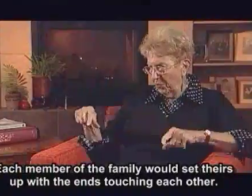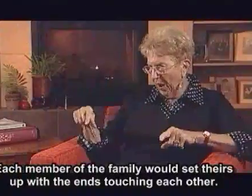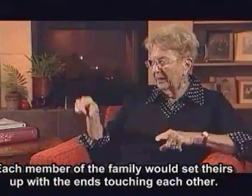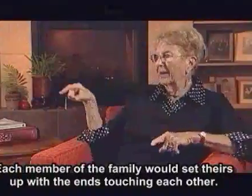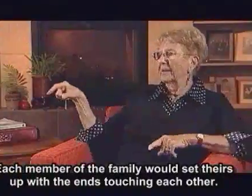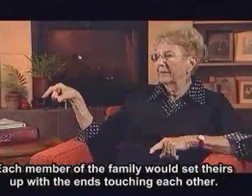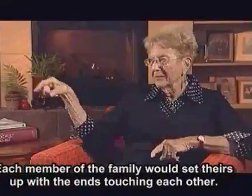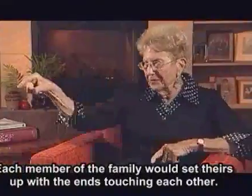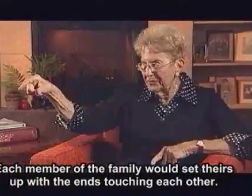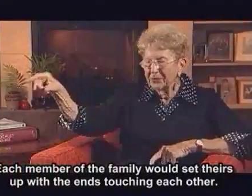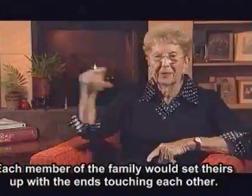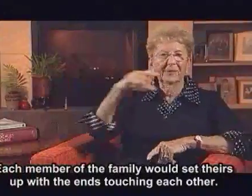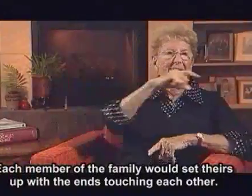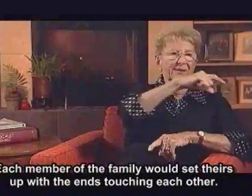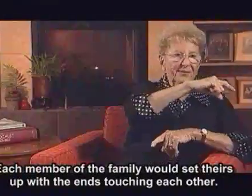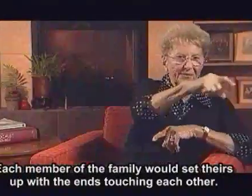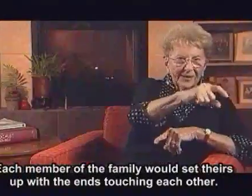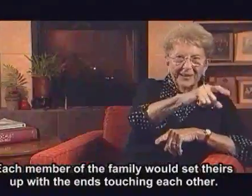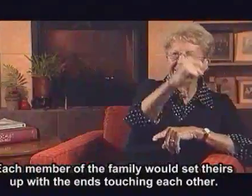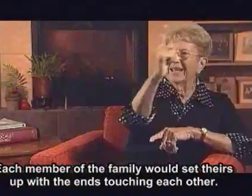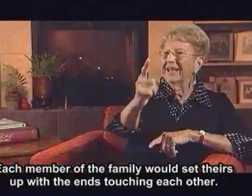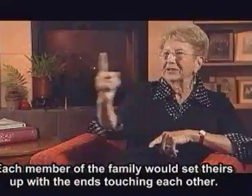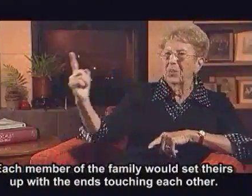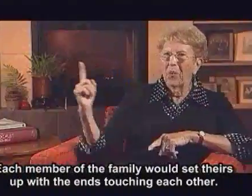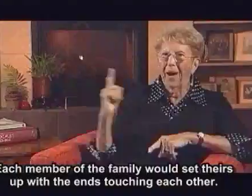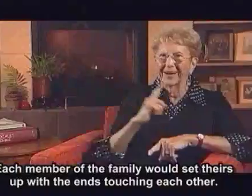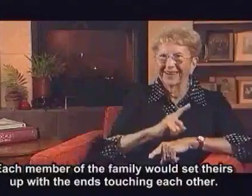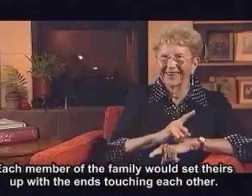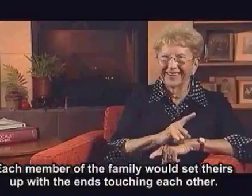Each member of the family would set theirs up with the ends touching each other.